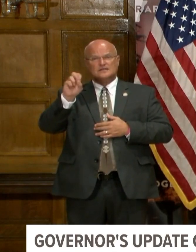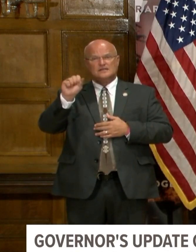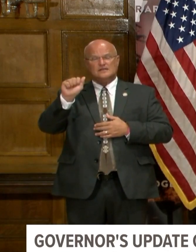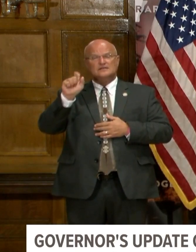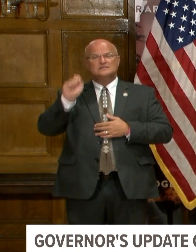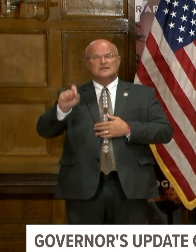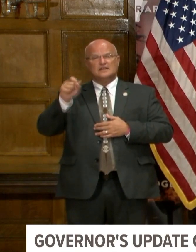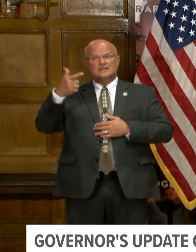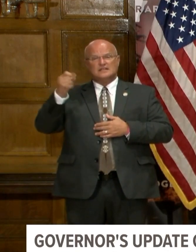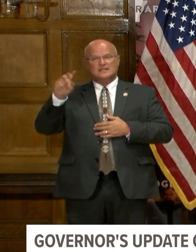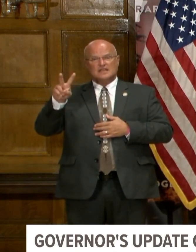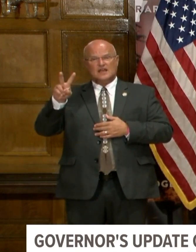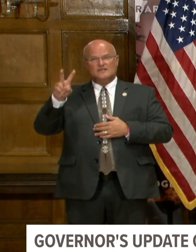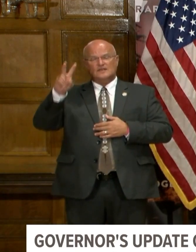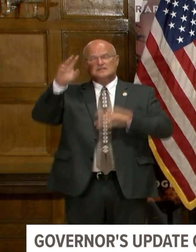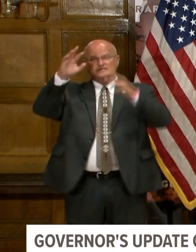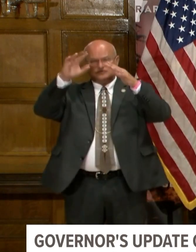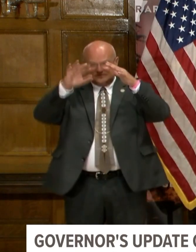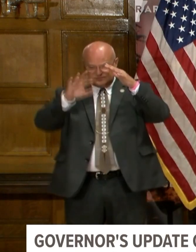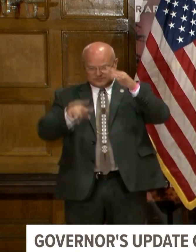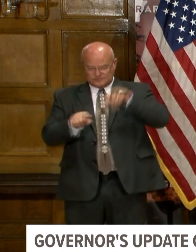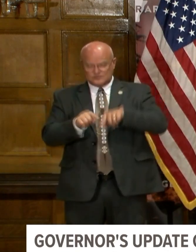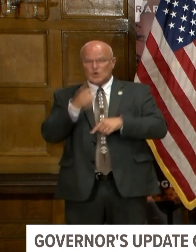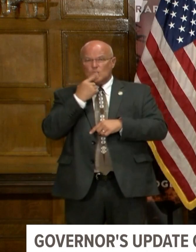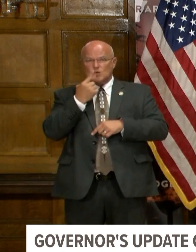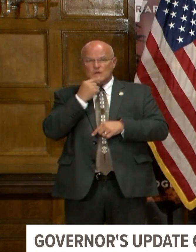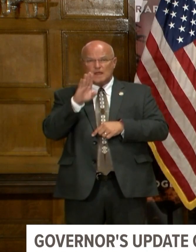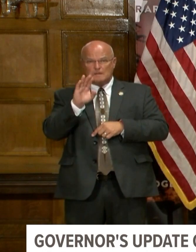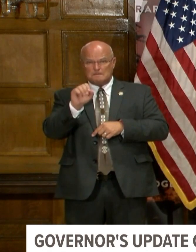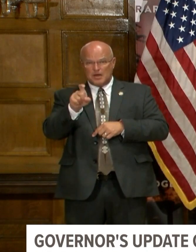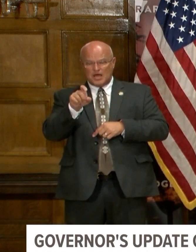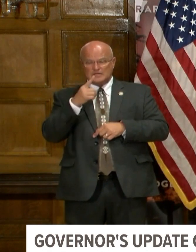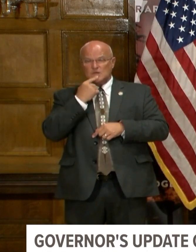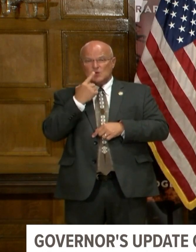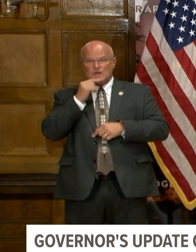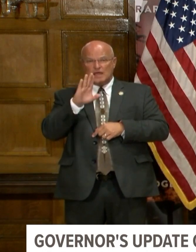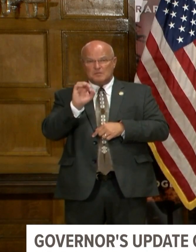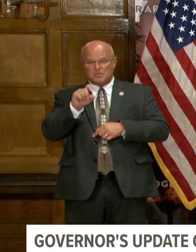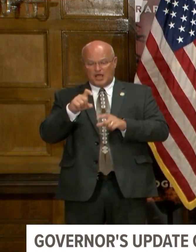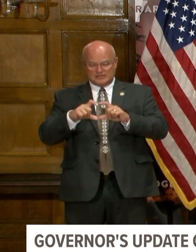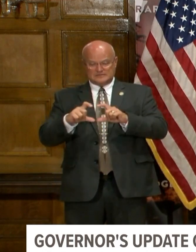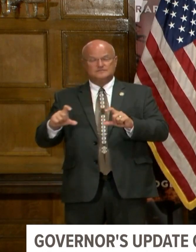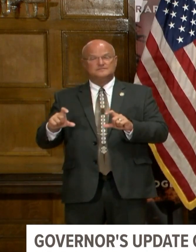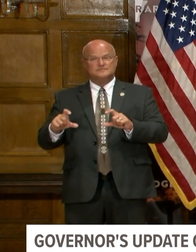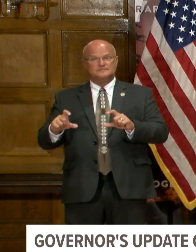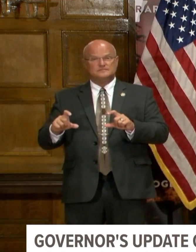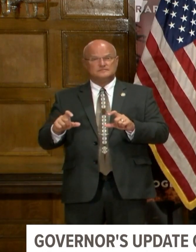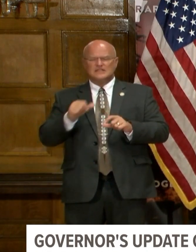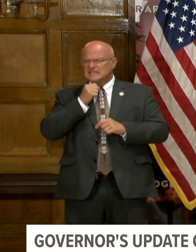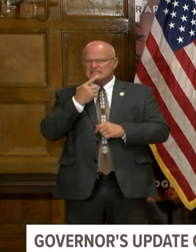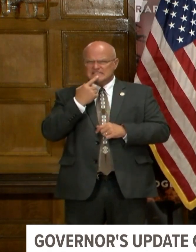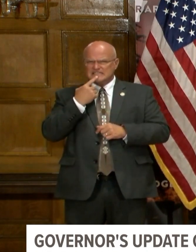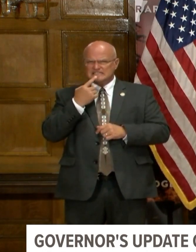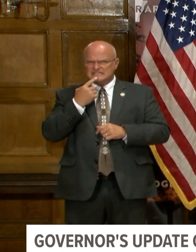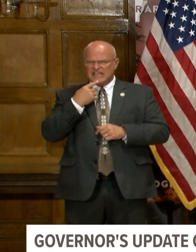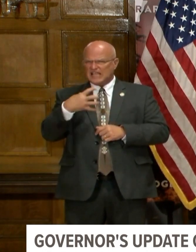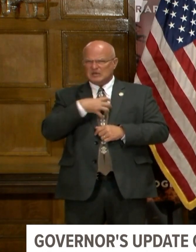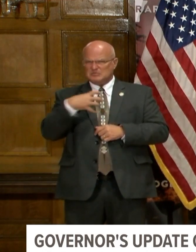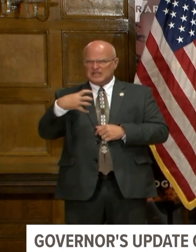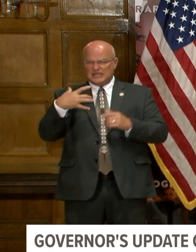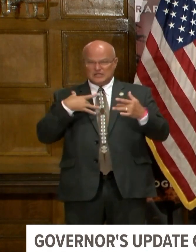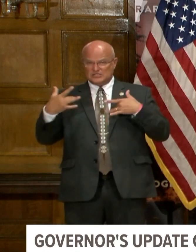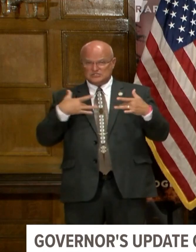healthy.arkansas.gov, and down at the bottom of the screen there's a red box, and that red box it doesn't say a